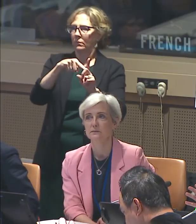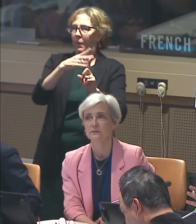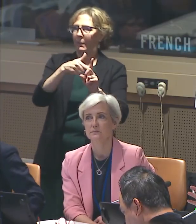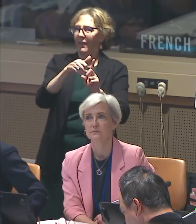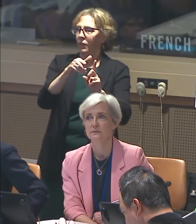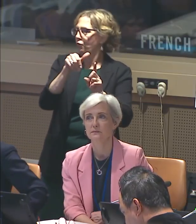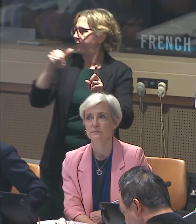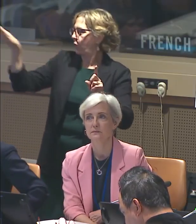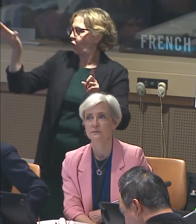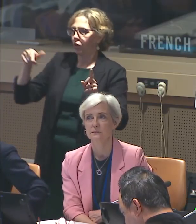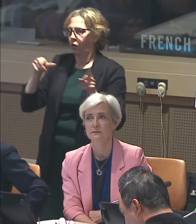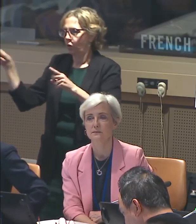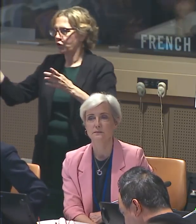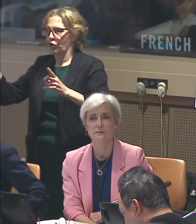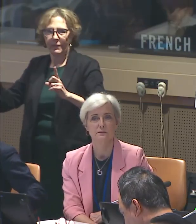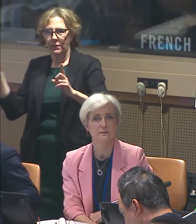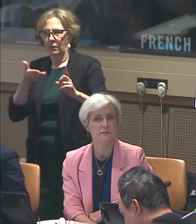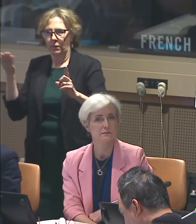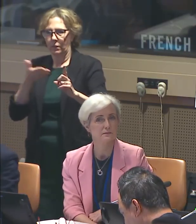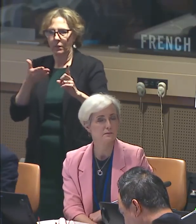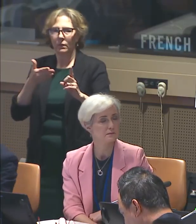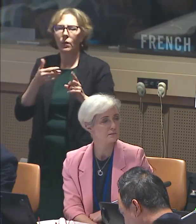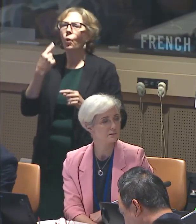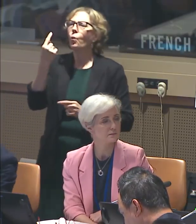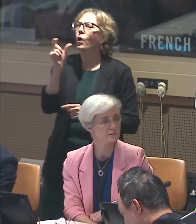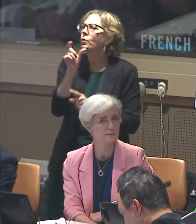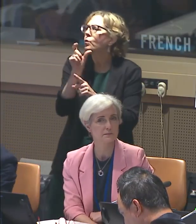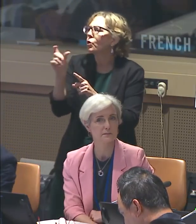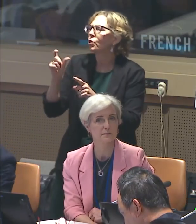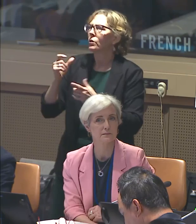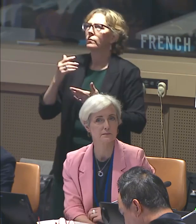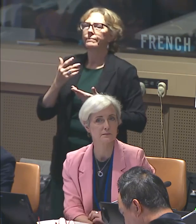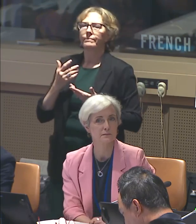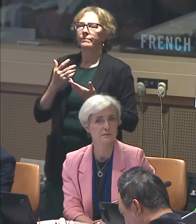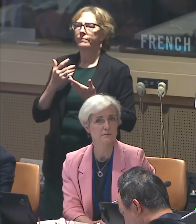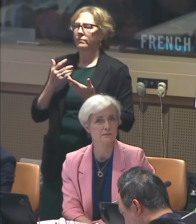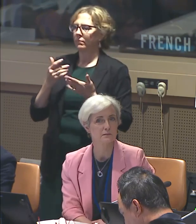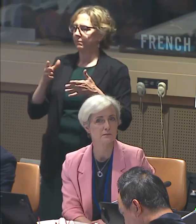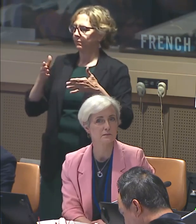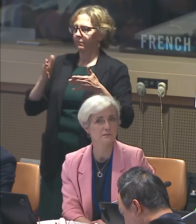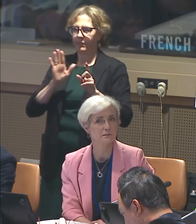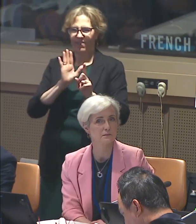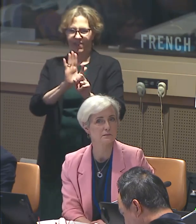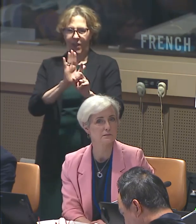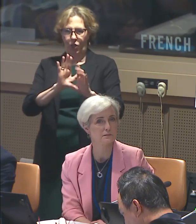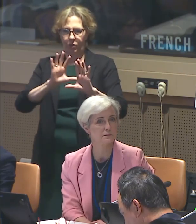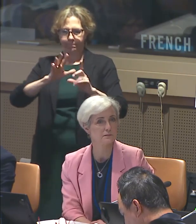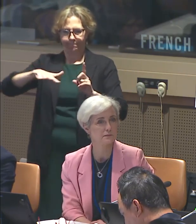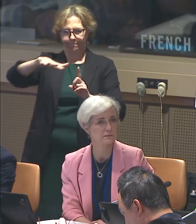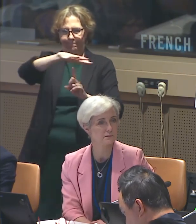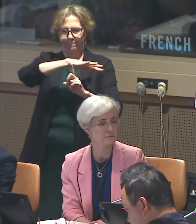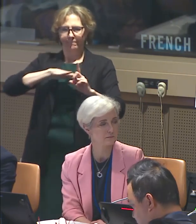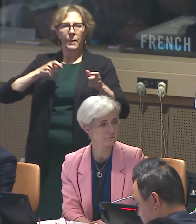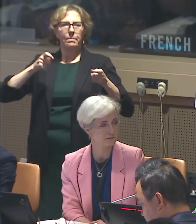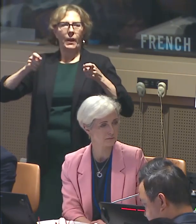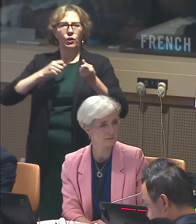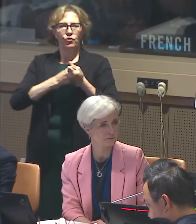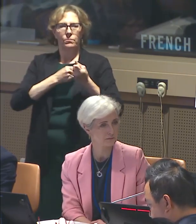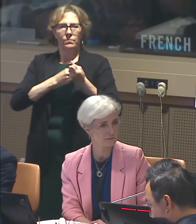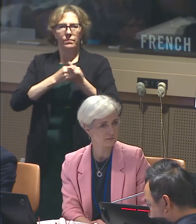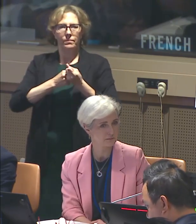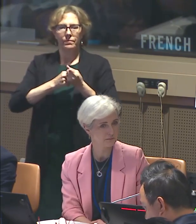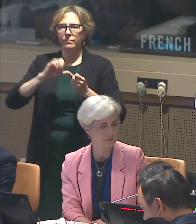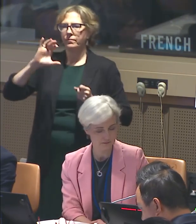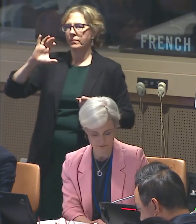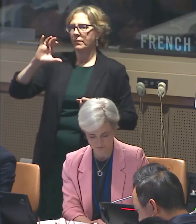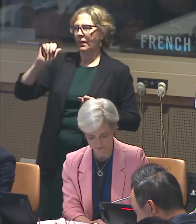management. And maybe we'll use it a little bit too lightly. So we wanted to invite our colleague, Hervé Bernard,